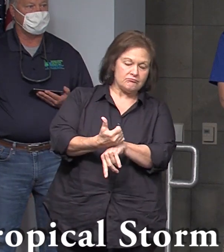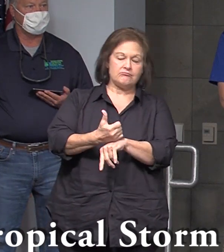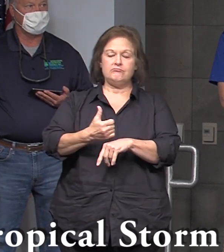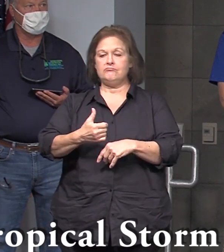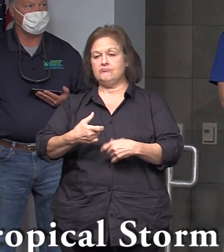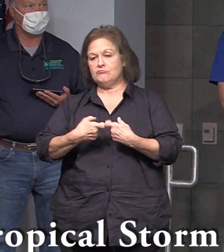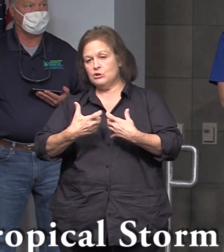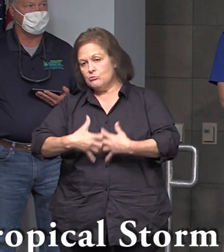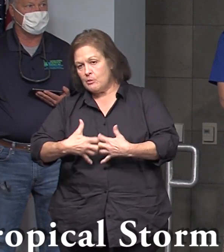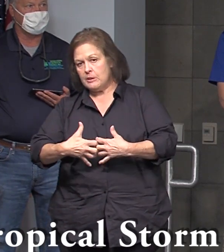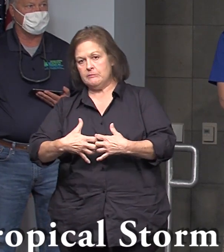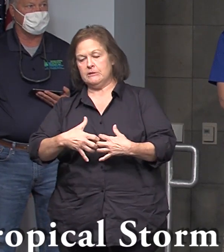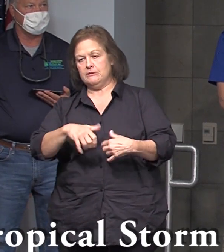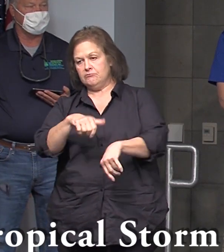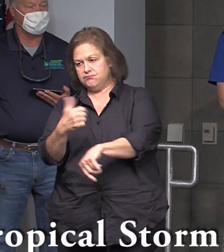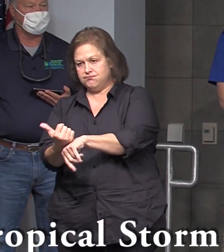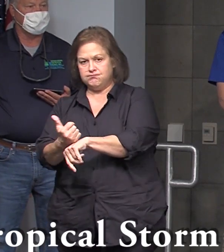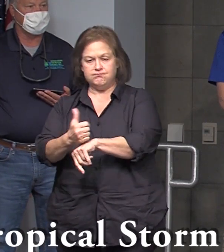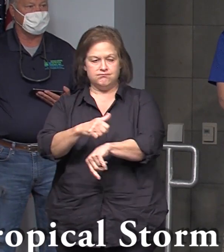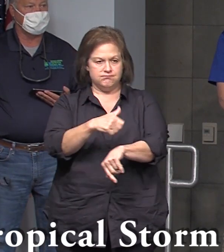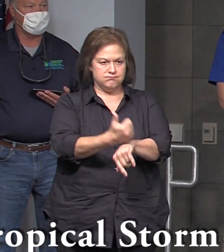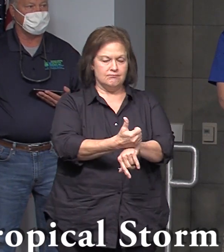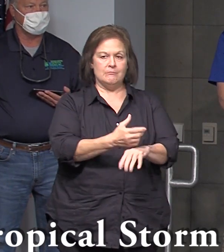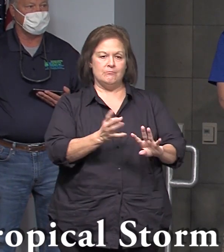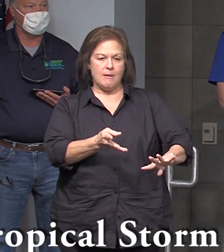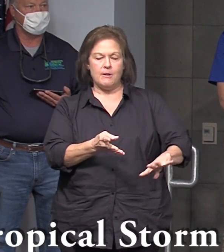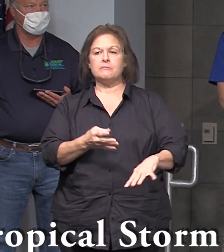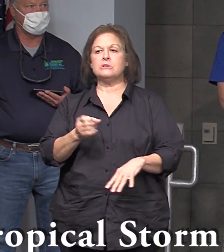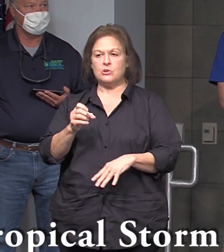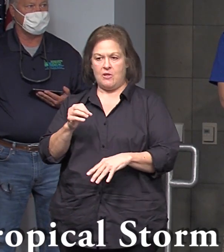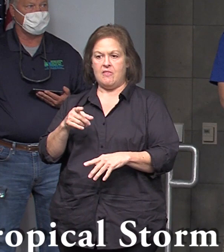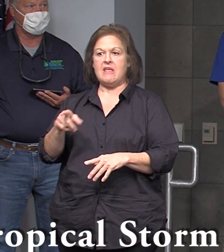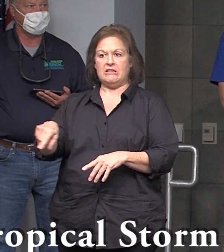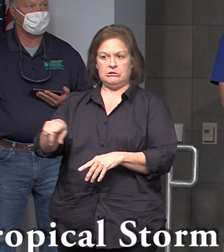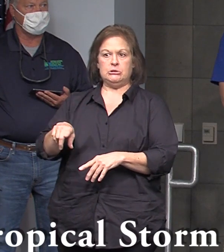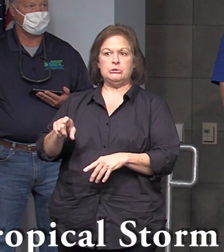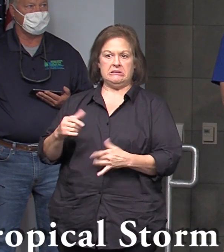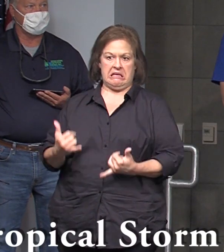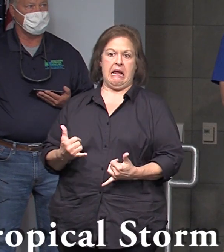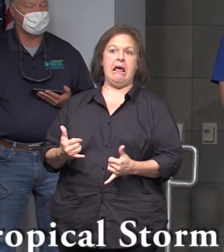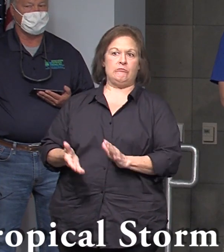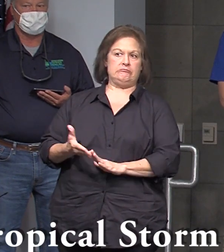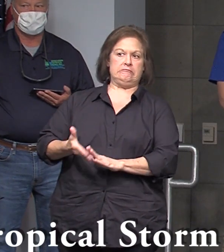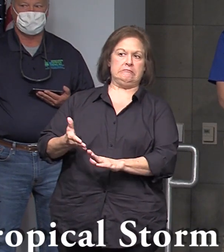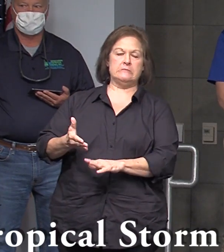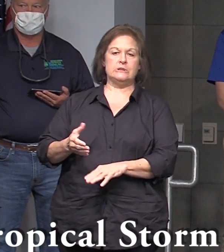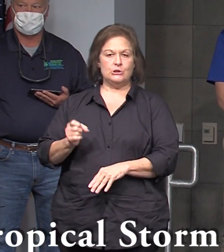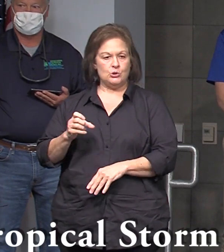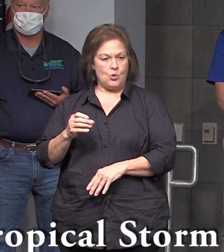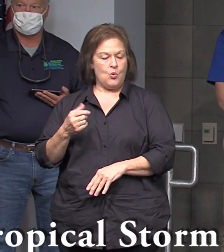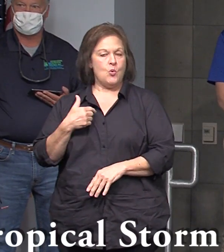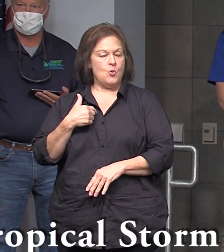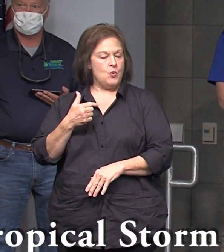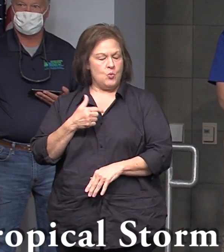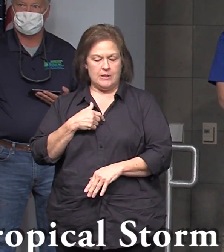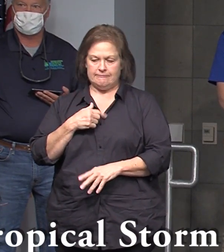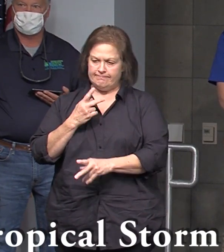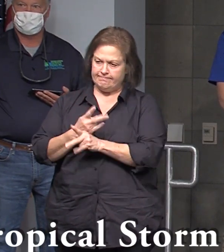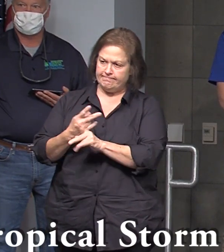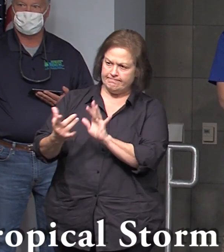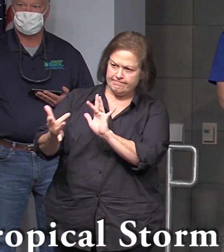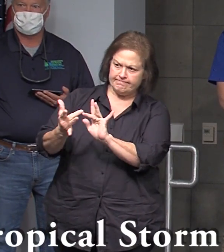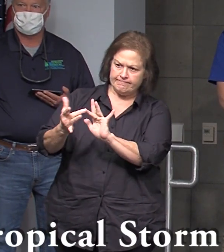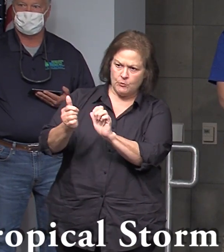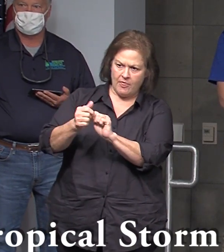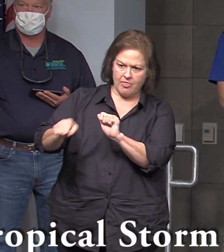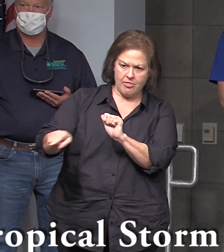to both locations, and they should be setting those pumps up as we speak. So we're keeping in very close contact with those